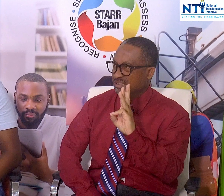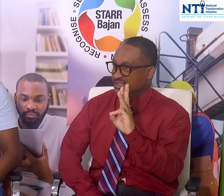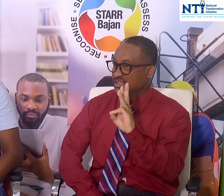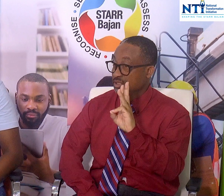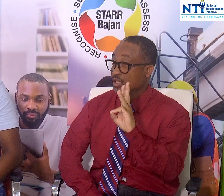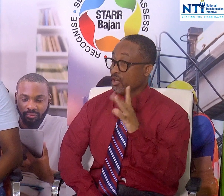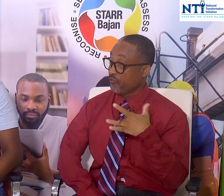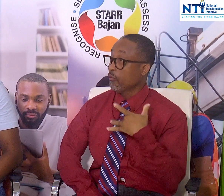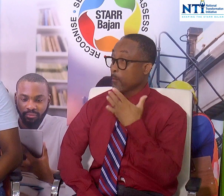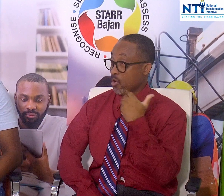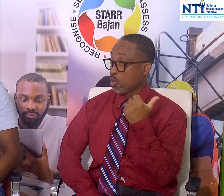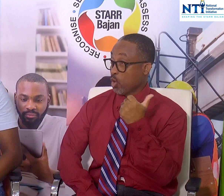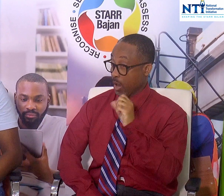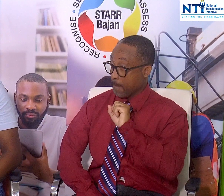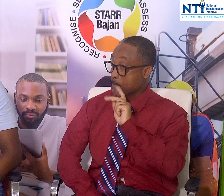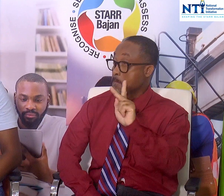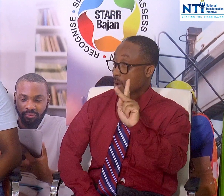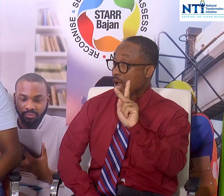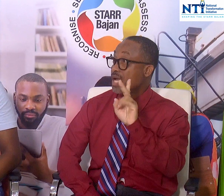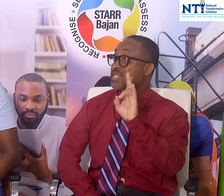About 5, 6 years old.